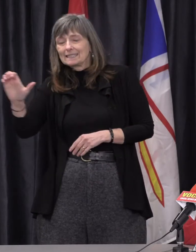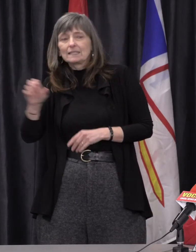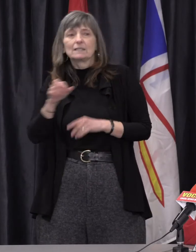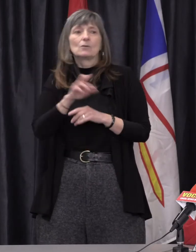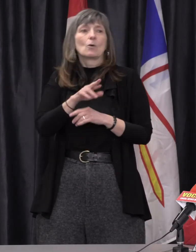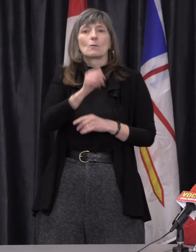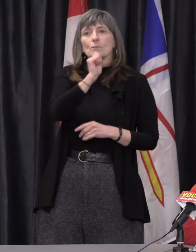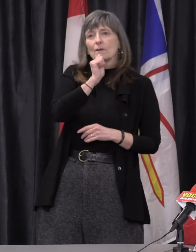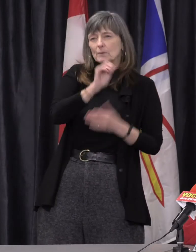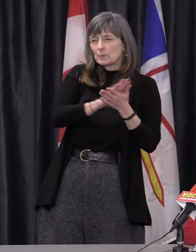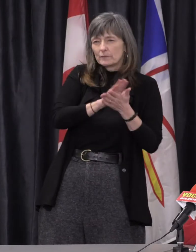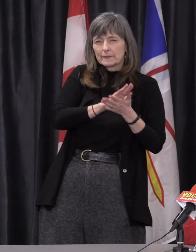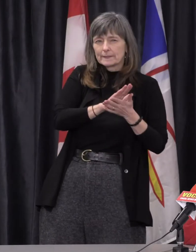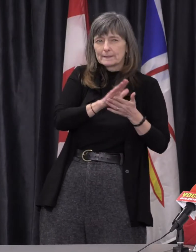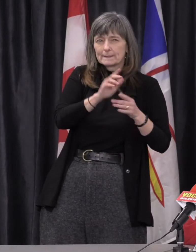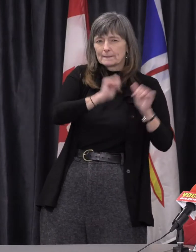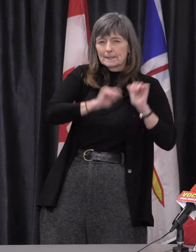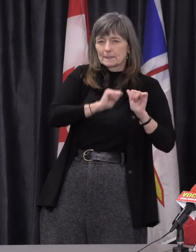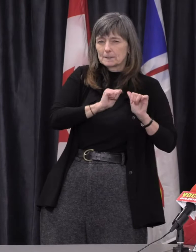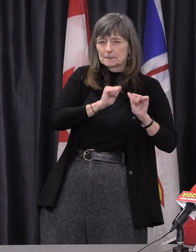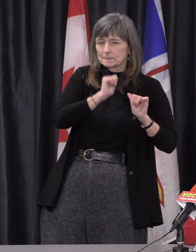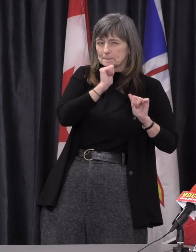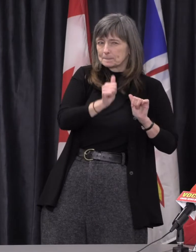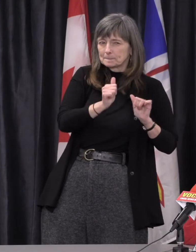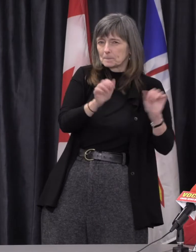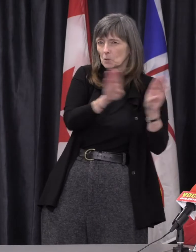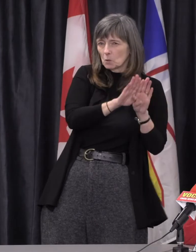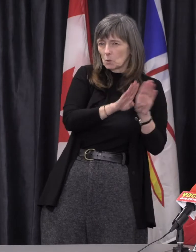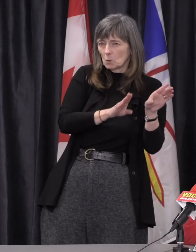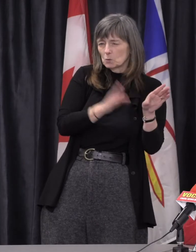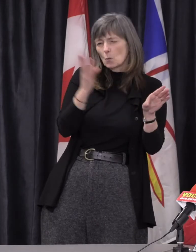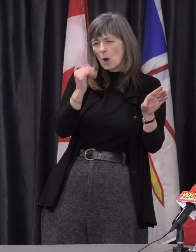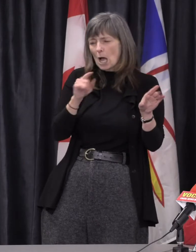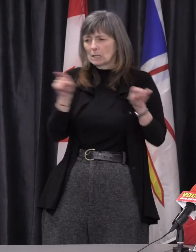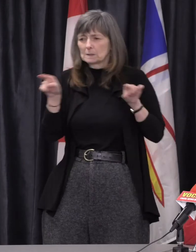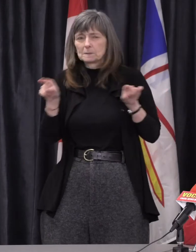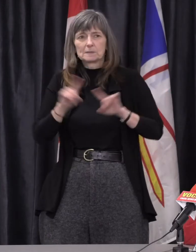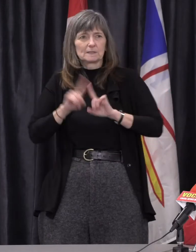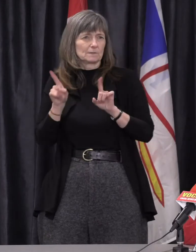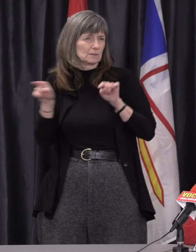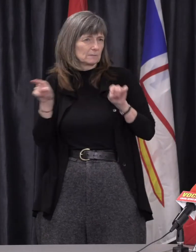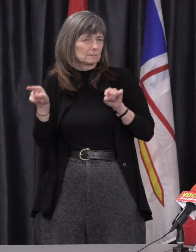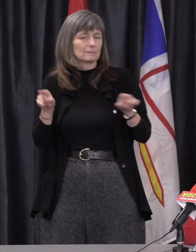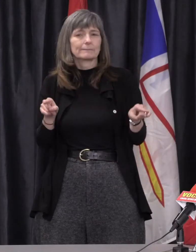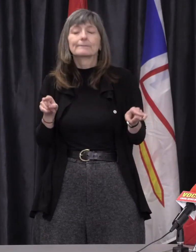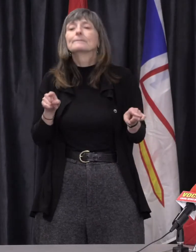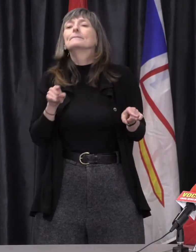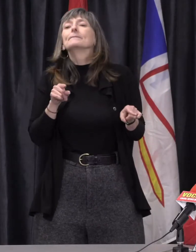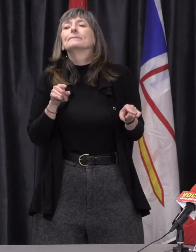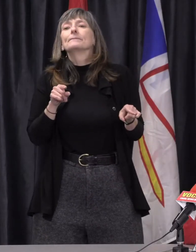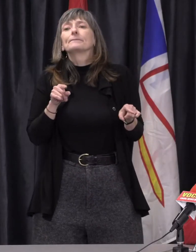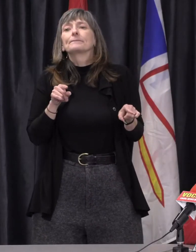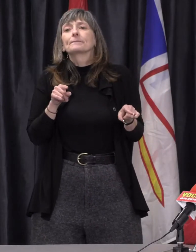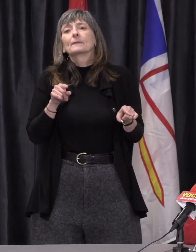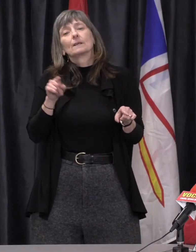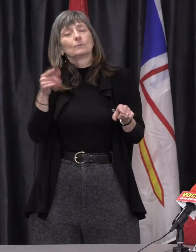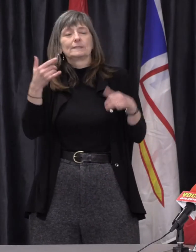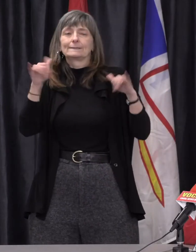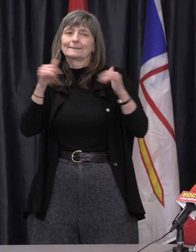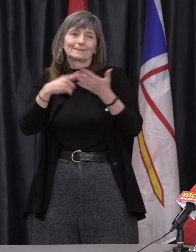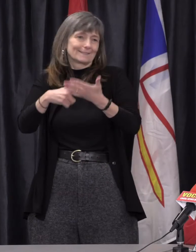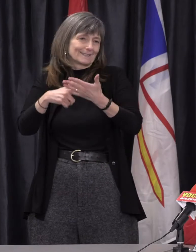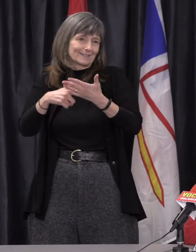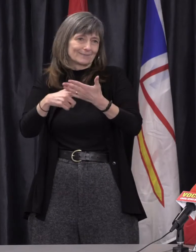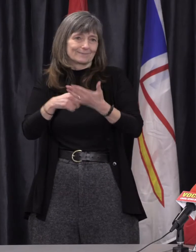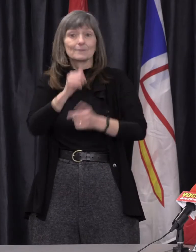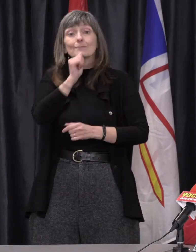theatres, for example, to do similar means. Why the discrepancy? So those are discussions that are ongoing with, and obviously discussions